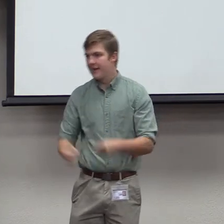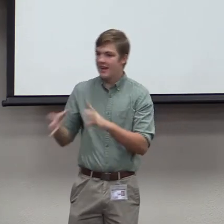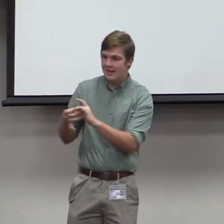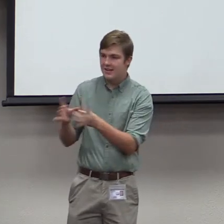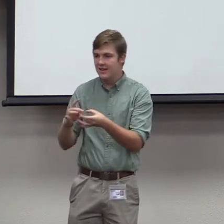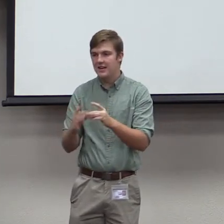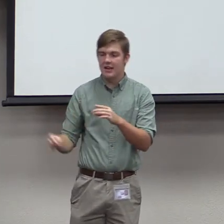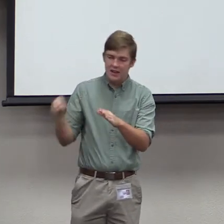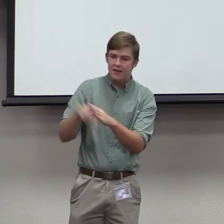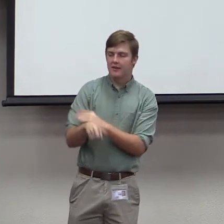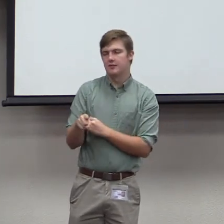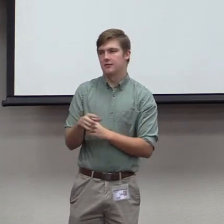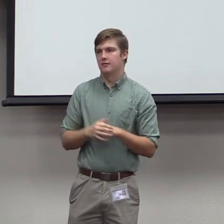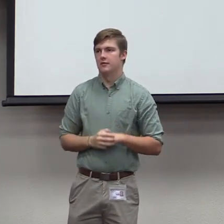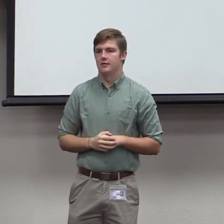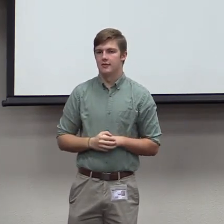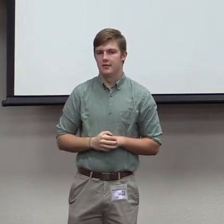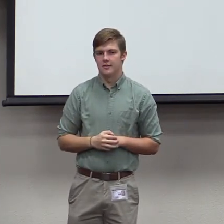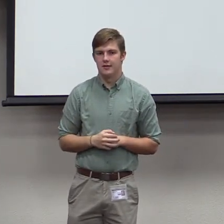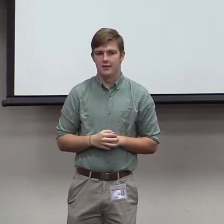and I'll have them put to death.